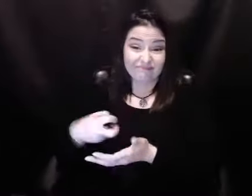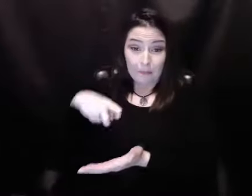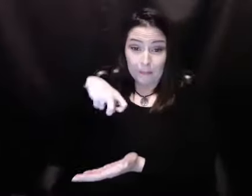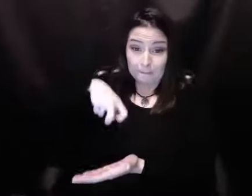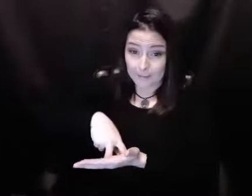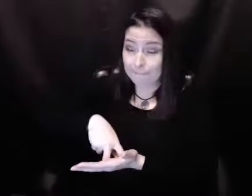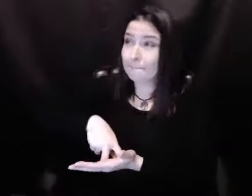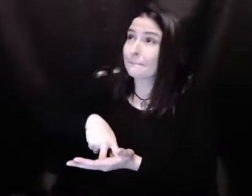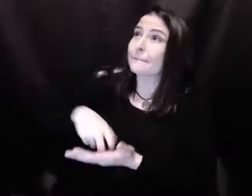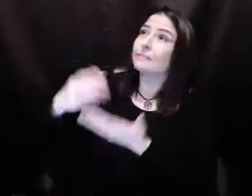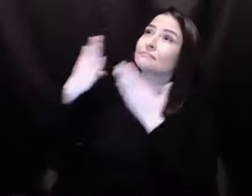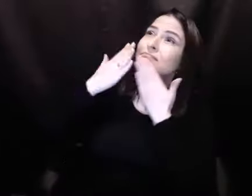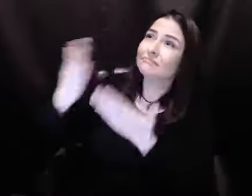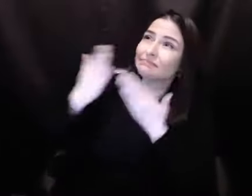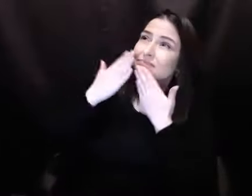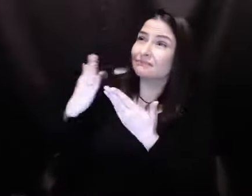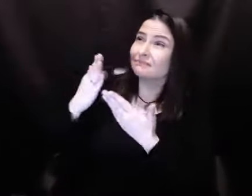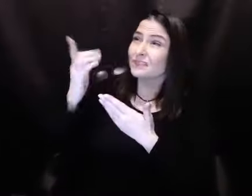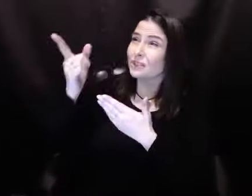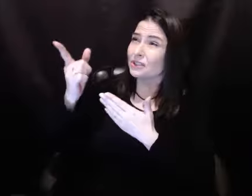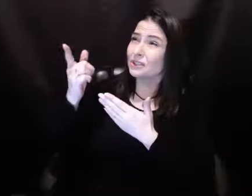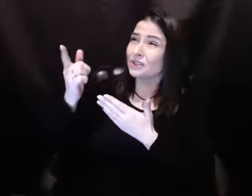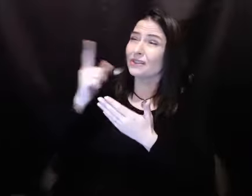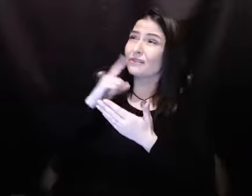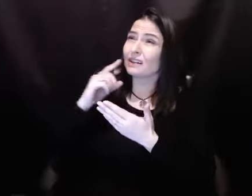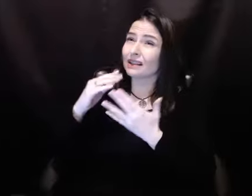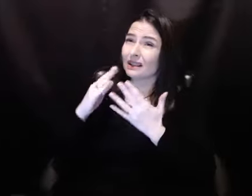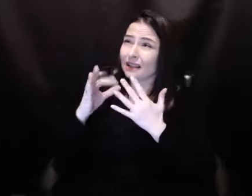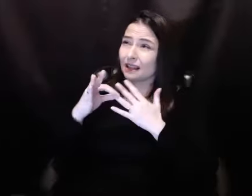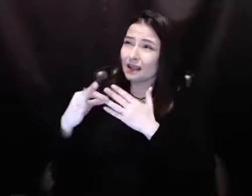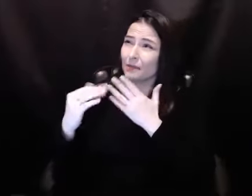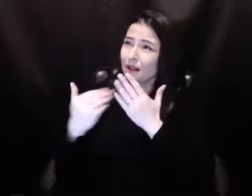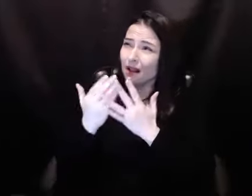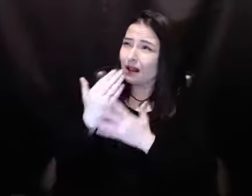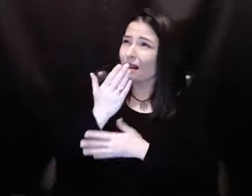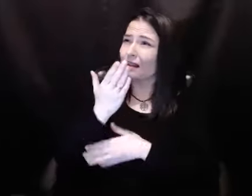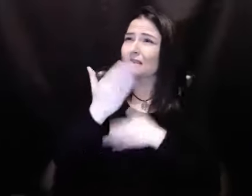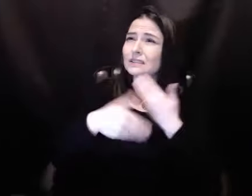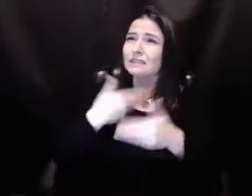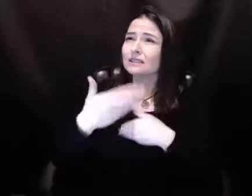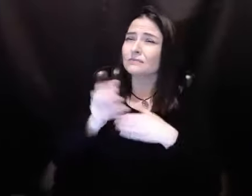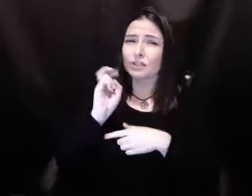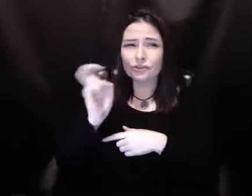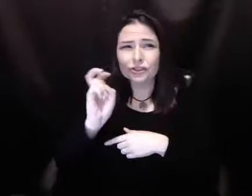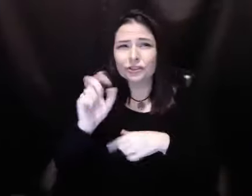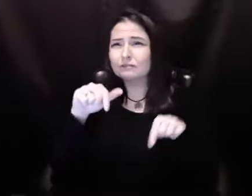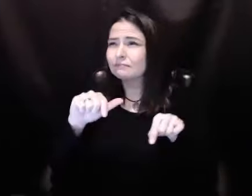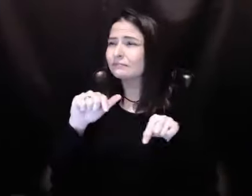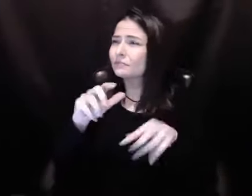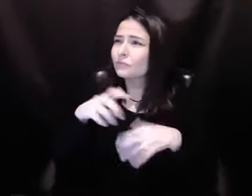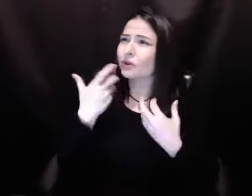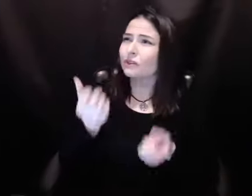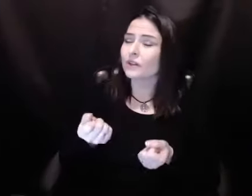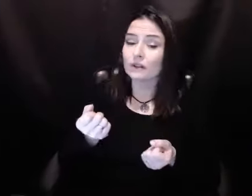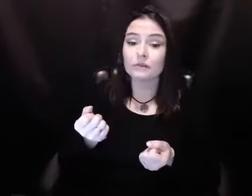help, apologizing as well. Whether this was right or wrong, I don't know. It is just the way that I did it.